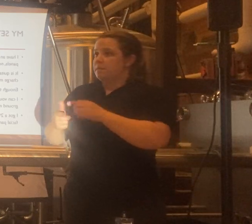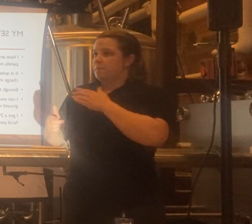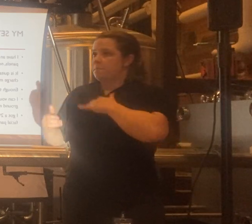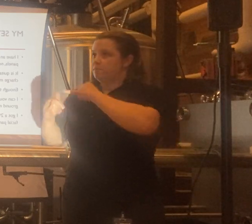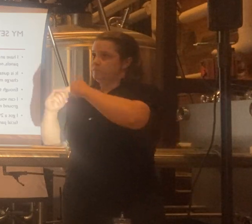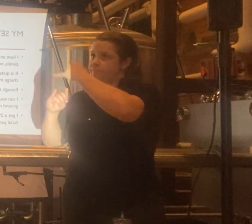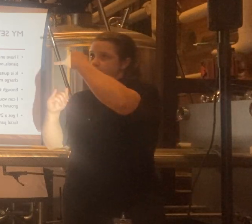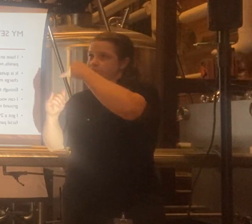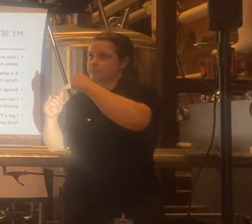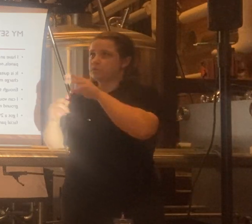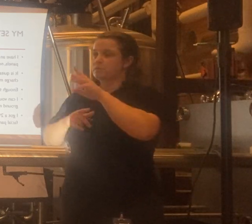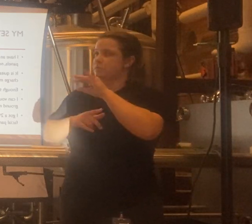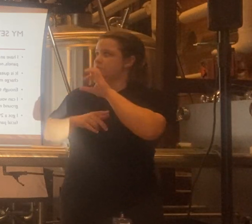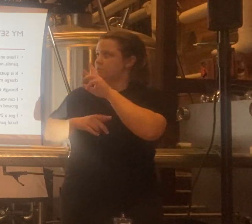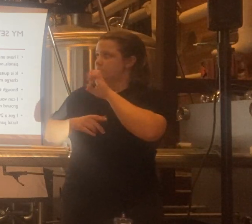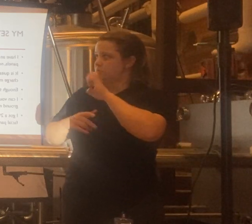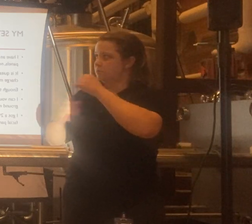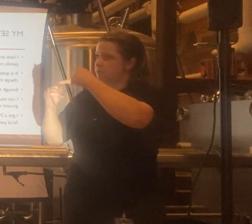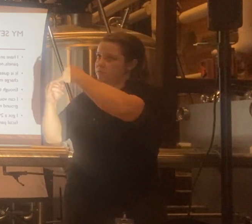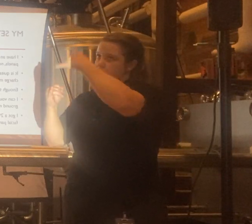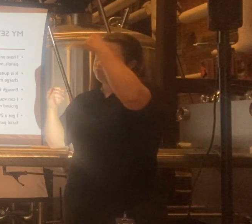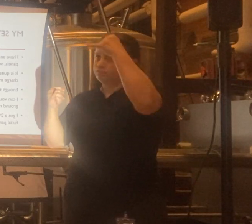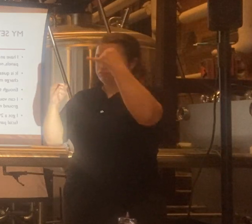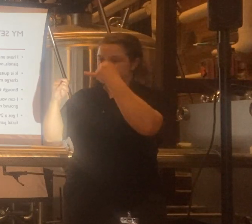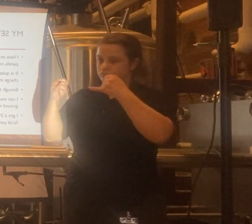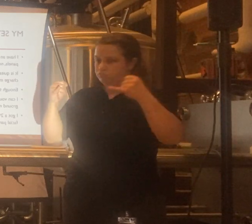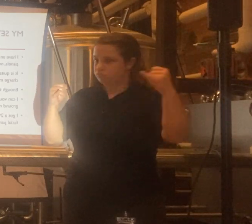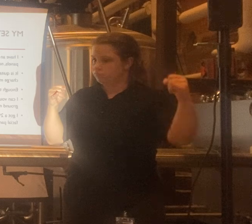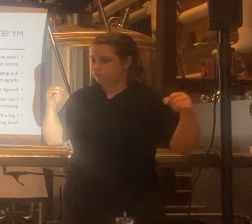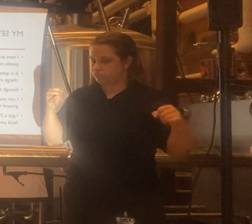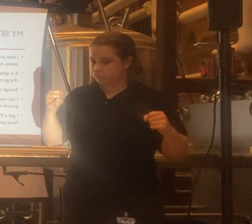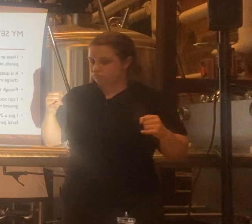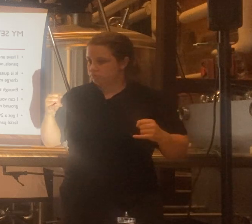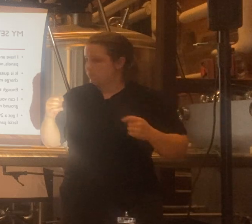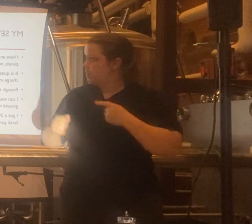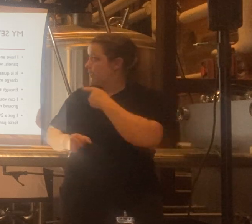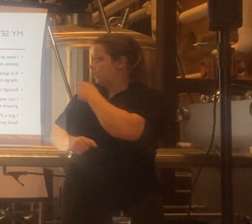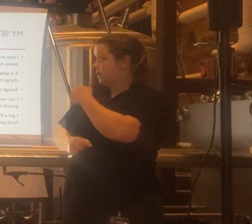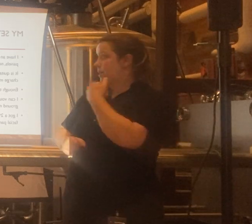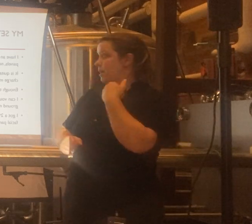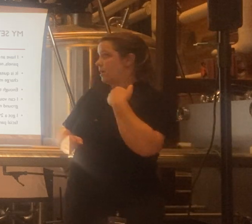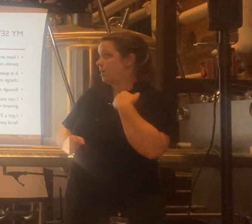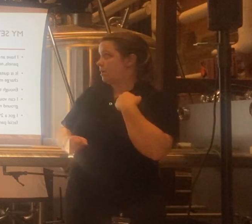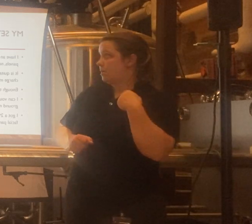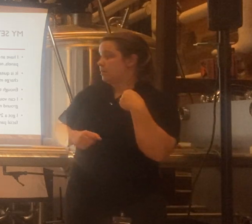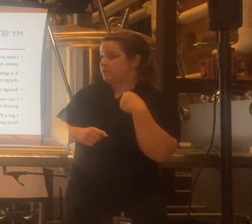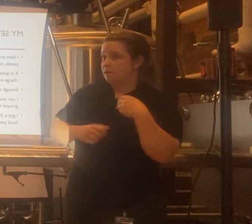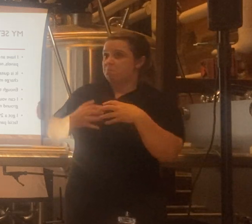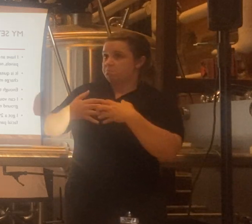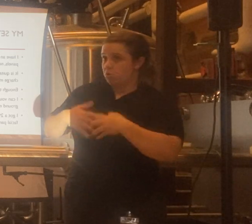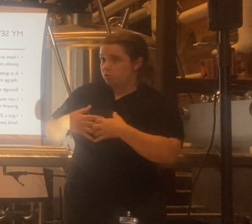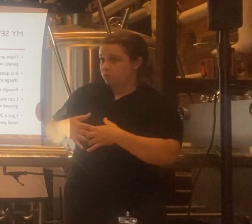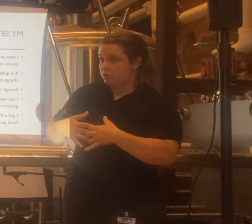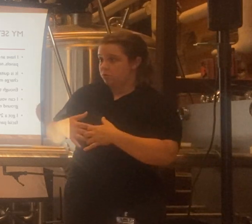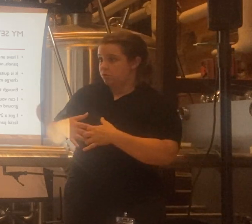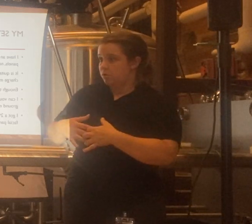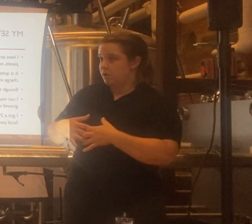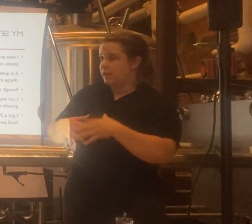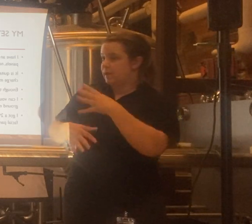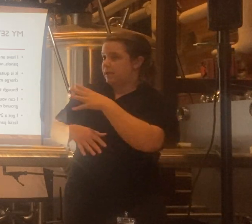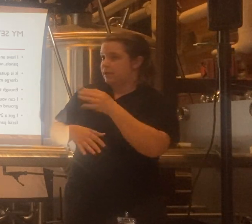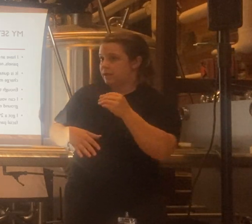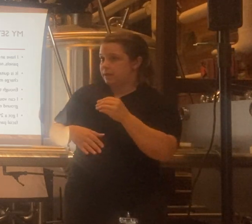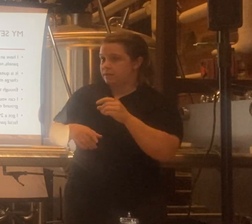hacks. I just thought it was the dumbest thing in the world. This thing has a motor, actuators that move it, and a little controller